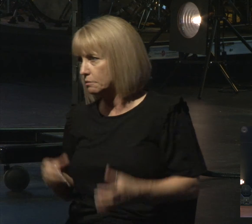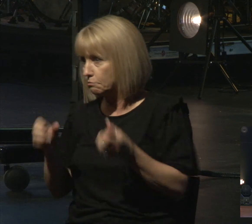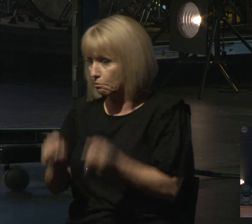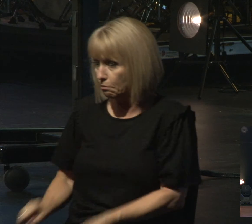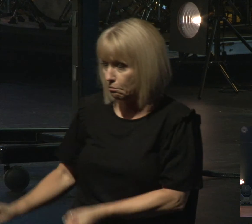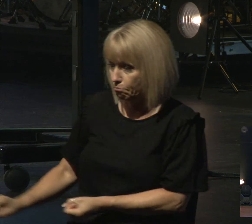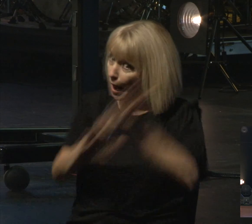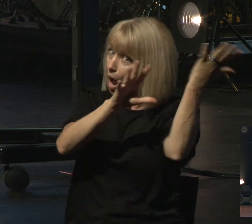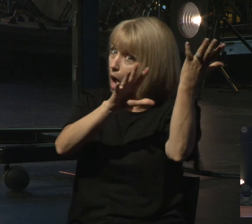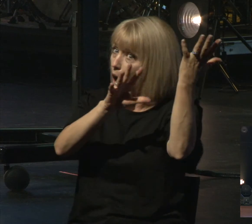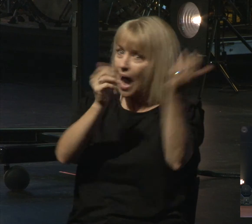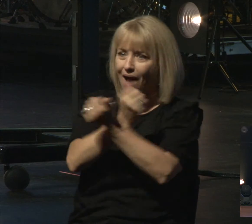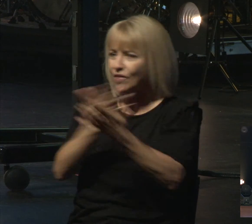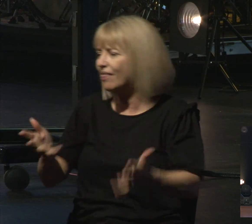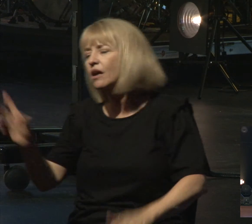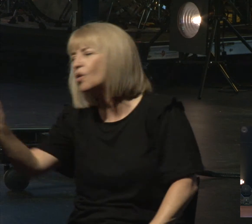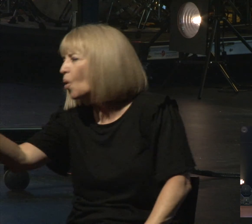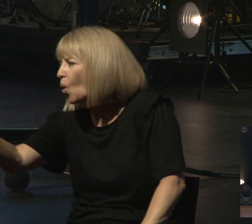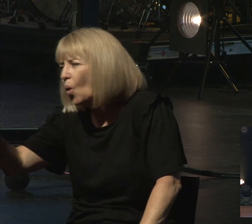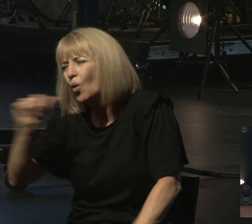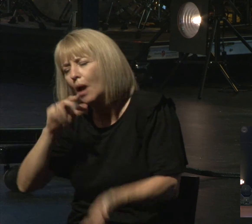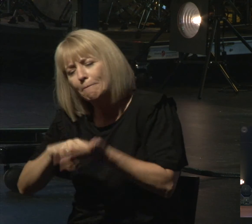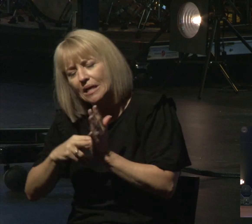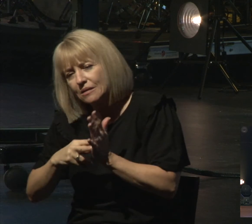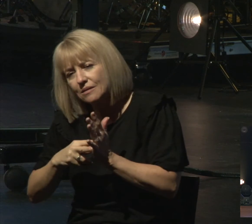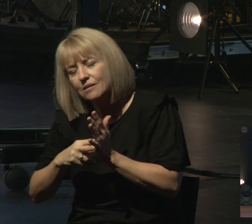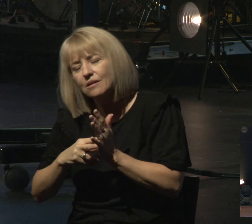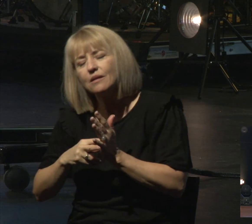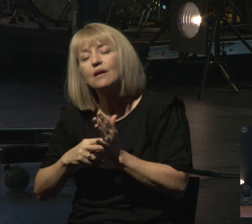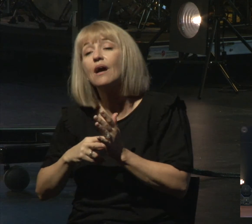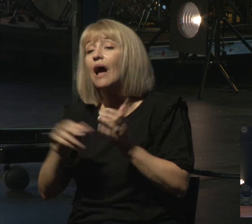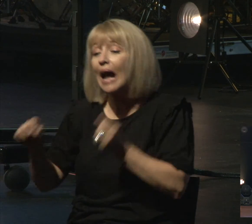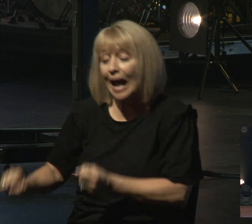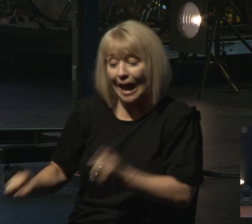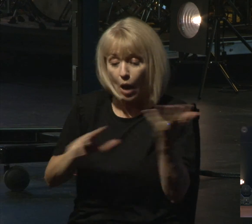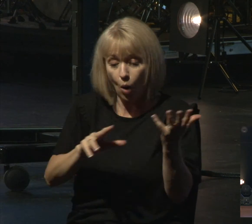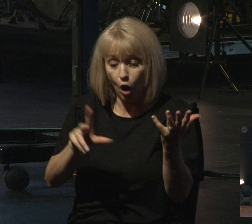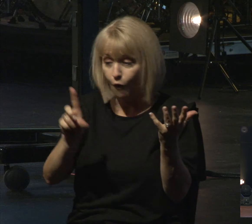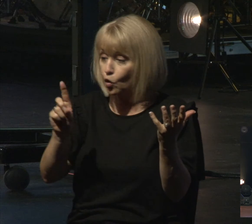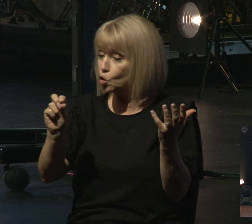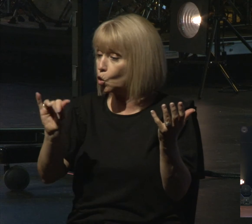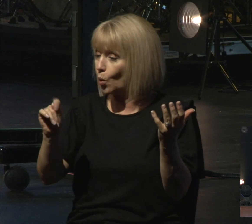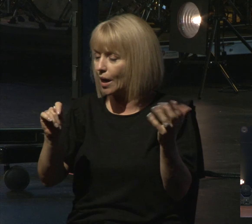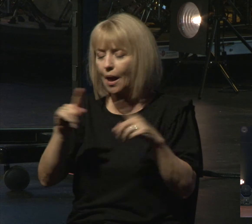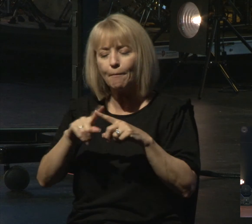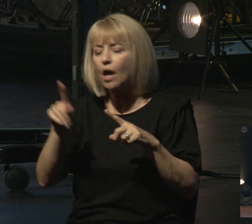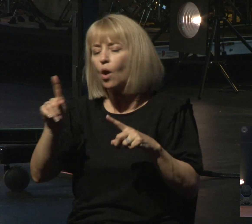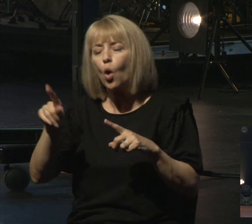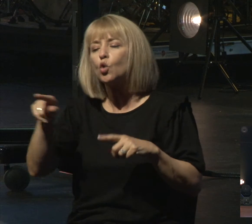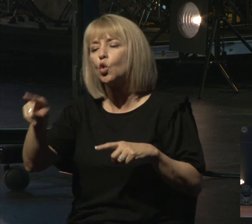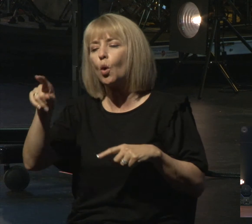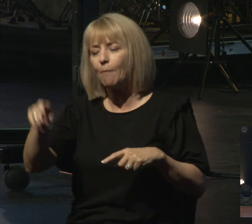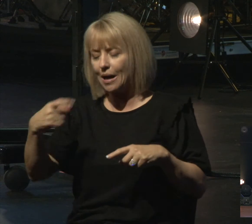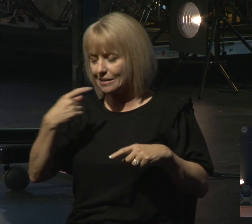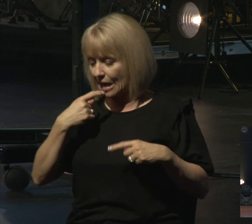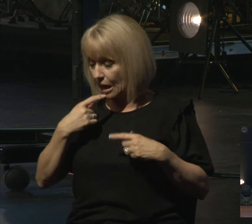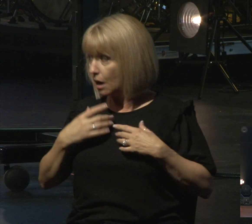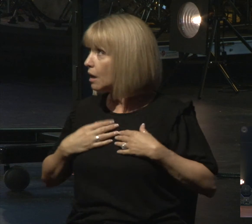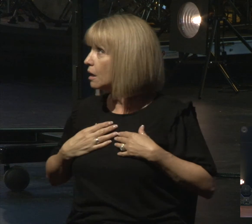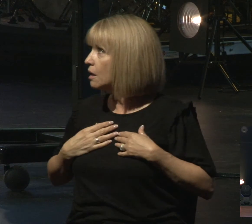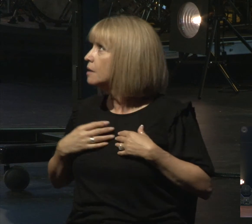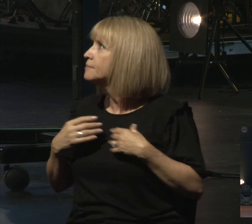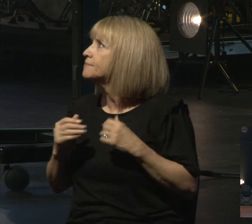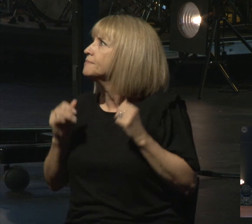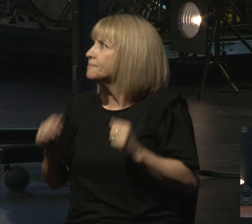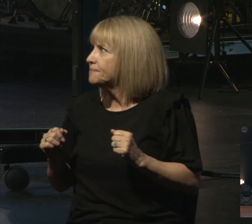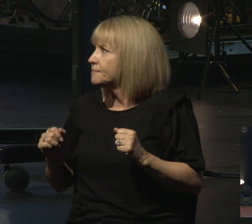of everything in order to follow me. But he's saying you need to speak a word over this to say, if Jesus asks for